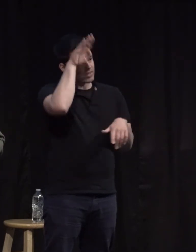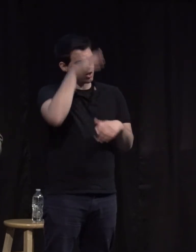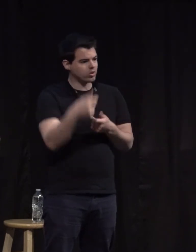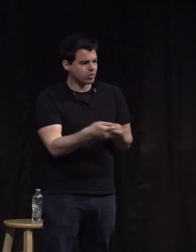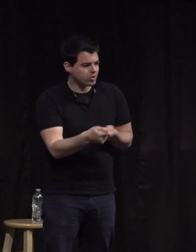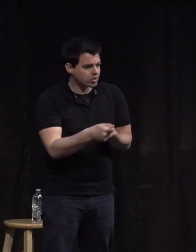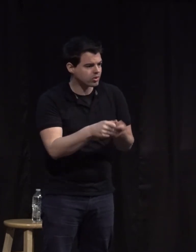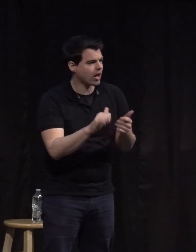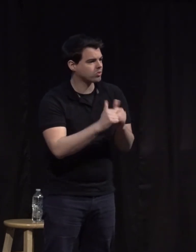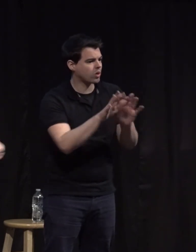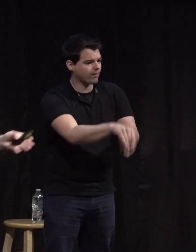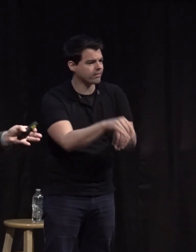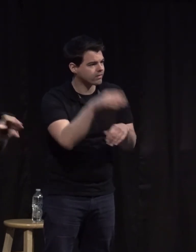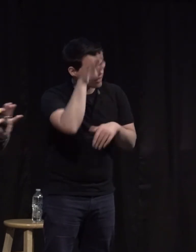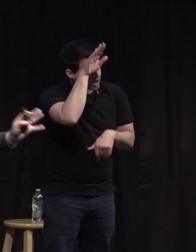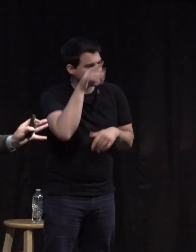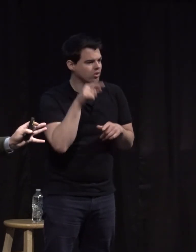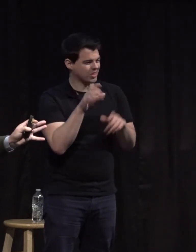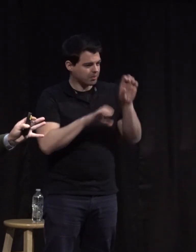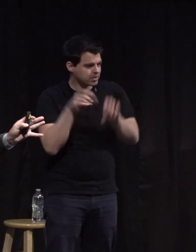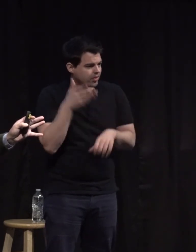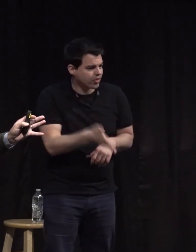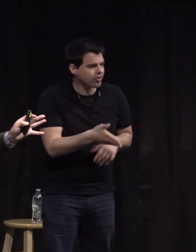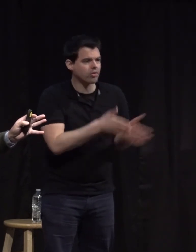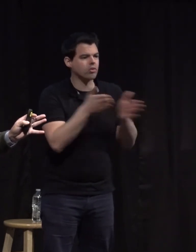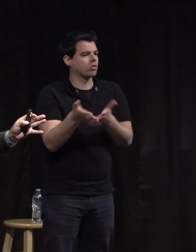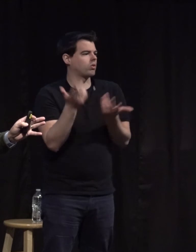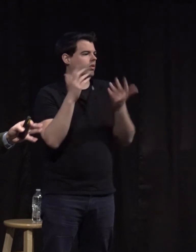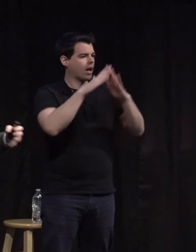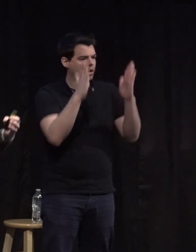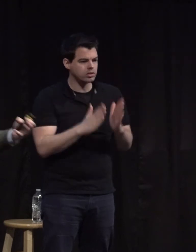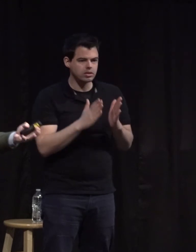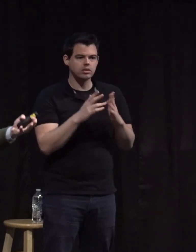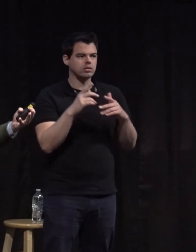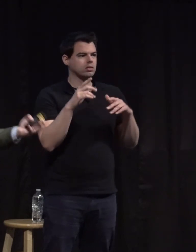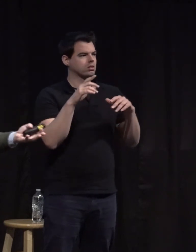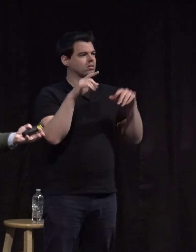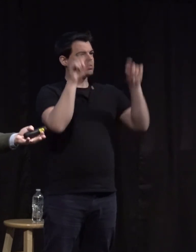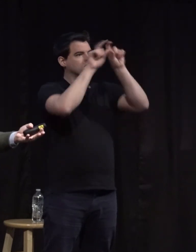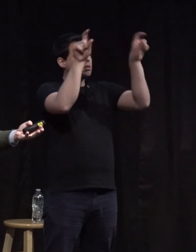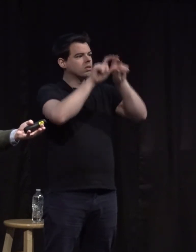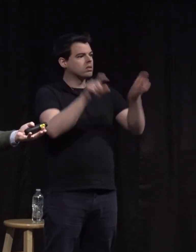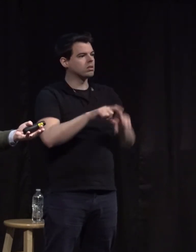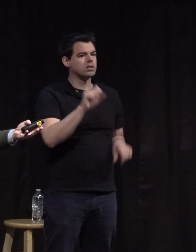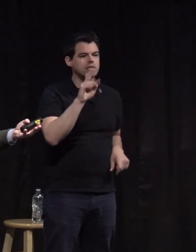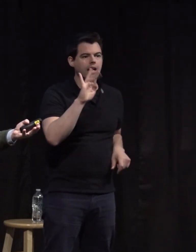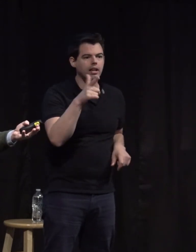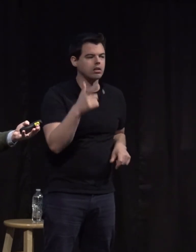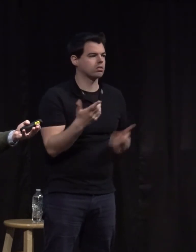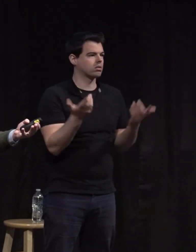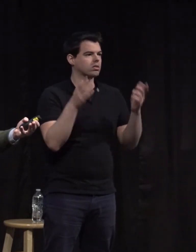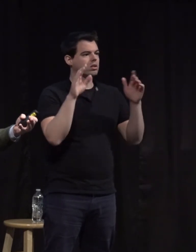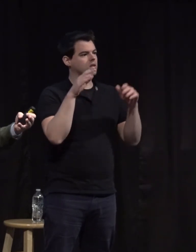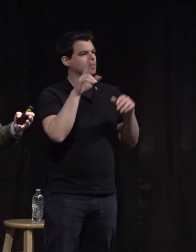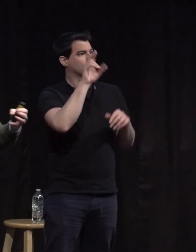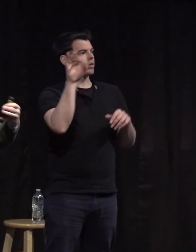house siding, shingles, all kinds of things. People have done really innovative work